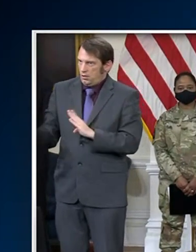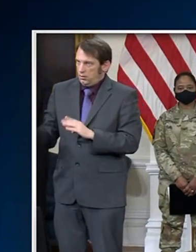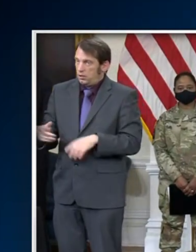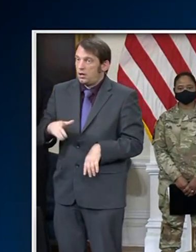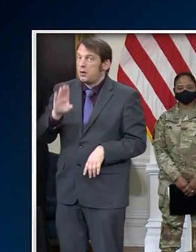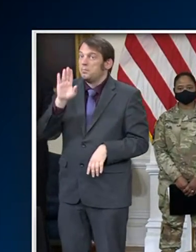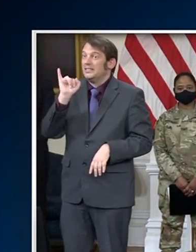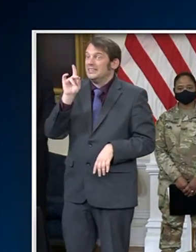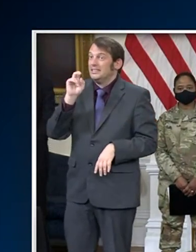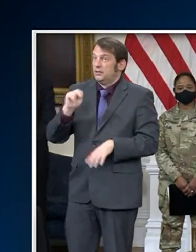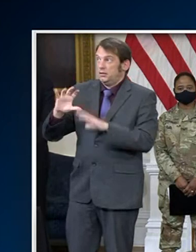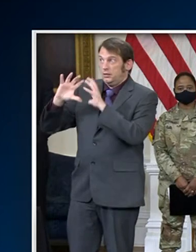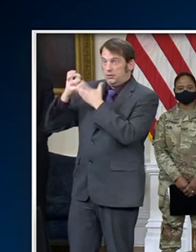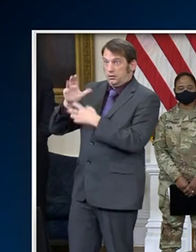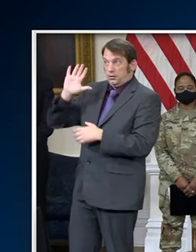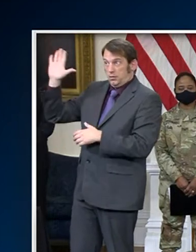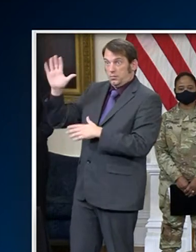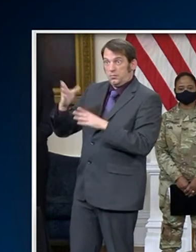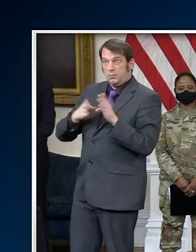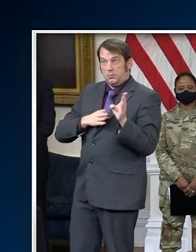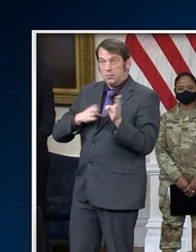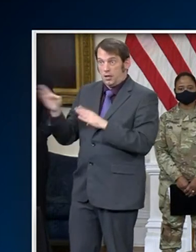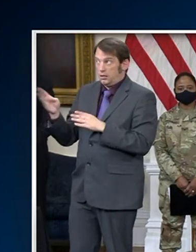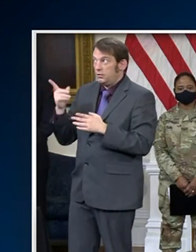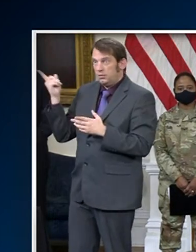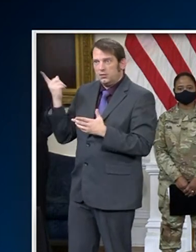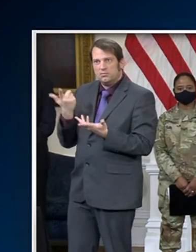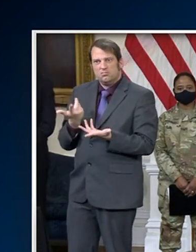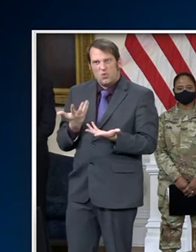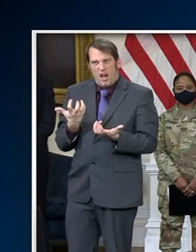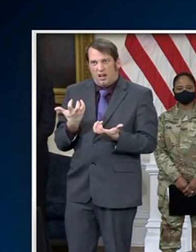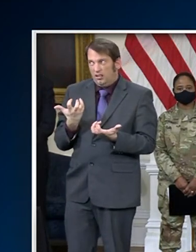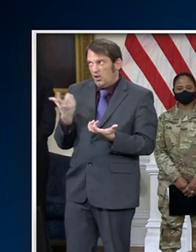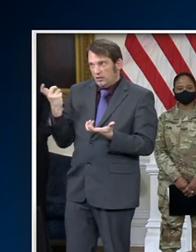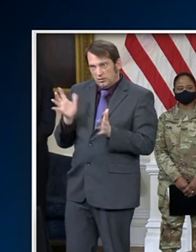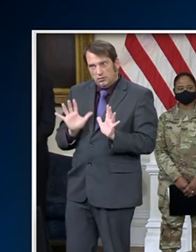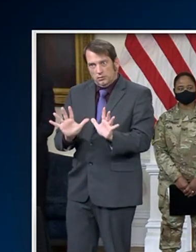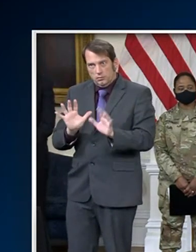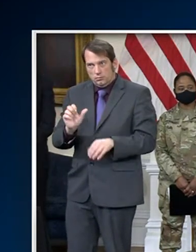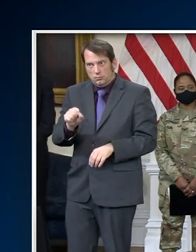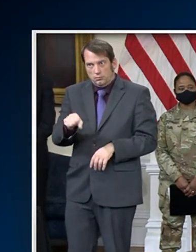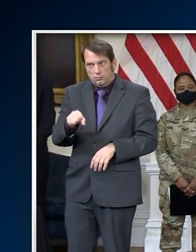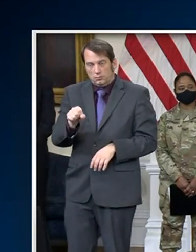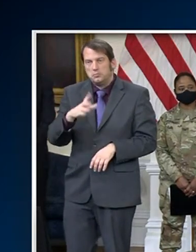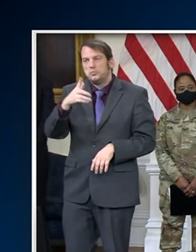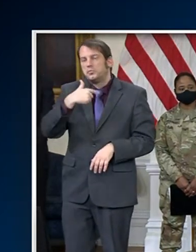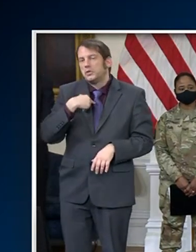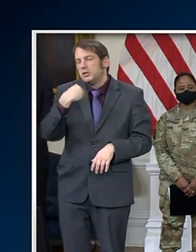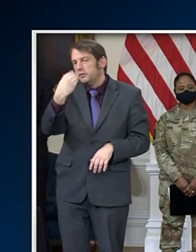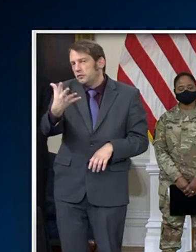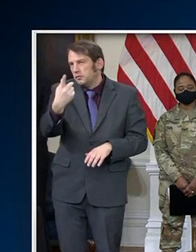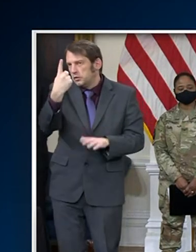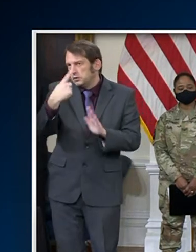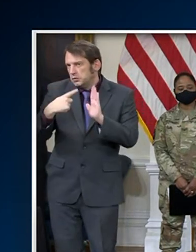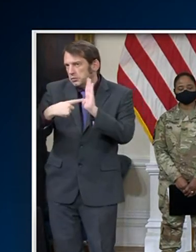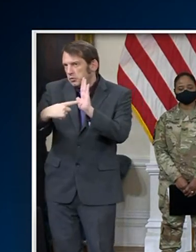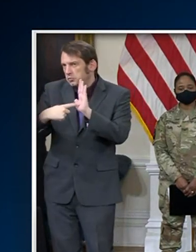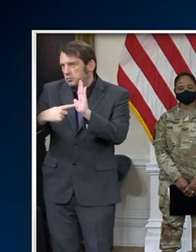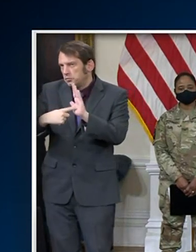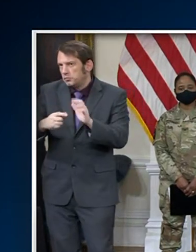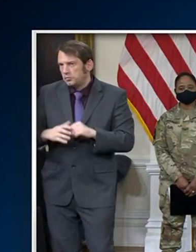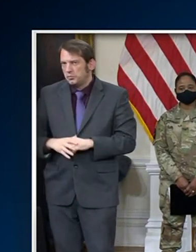plan have both always called for. So here's just one example, if you look on the screen